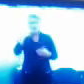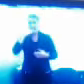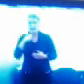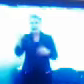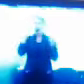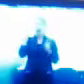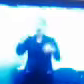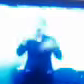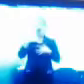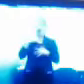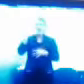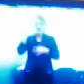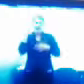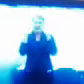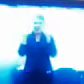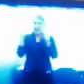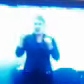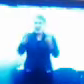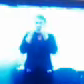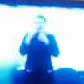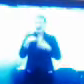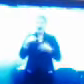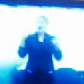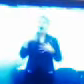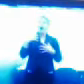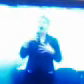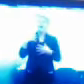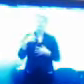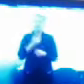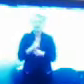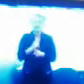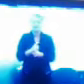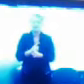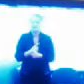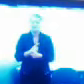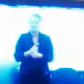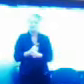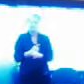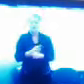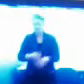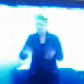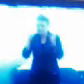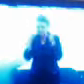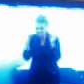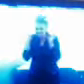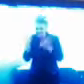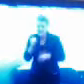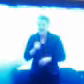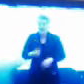ate the woman. Normally, if kids were hearing the story, they would be afraid and start screaming.